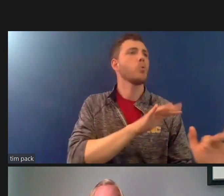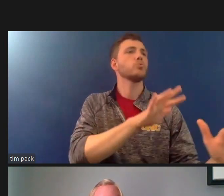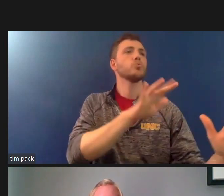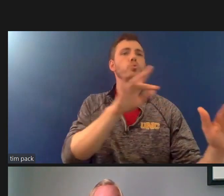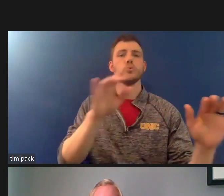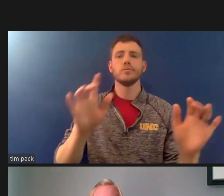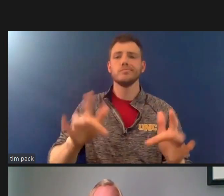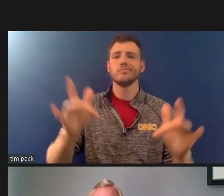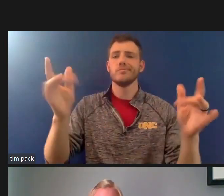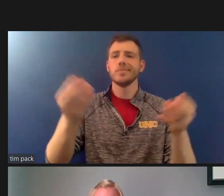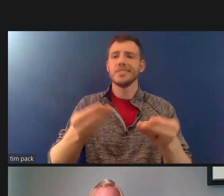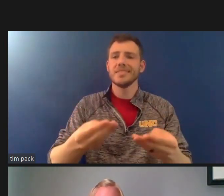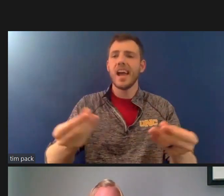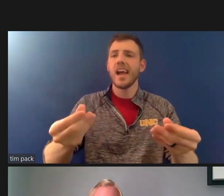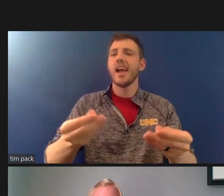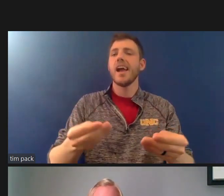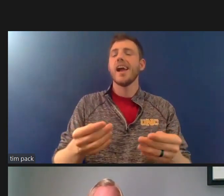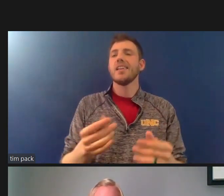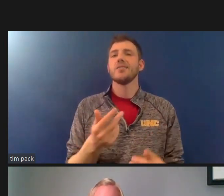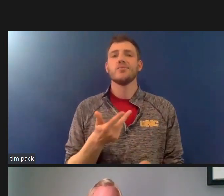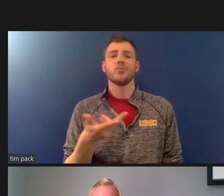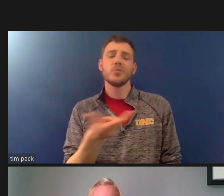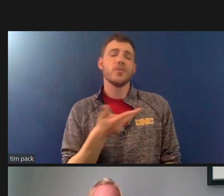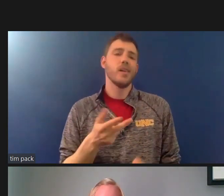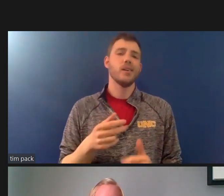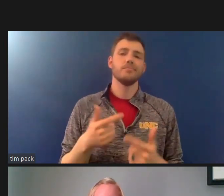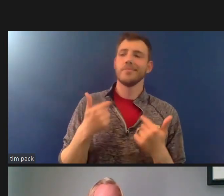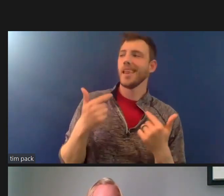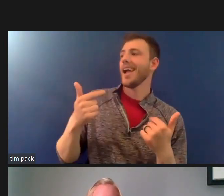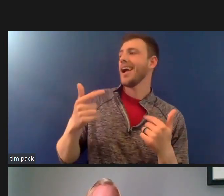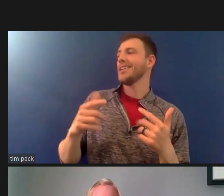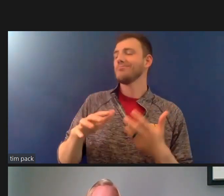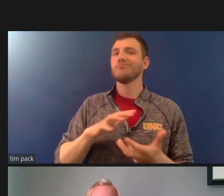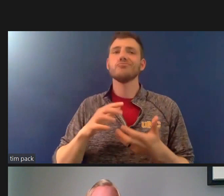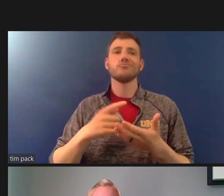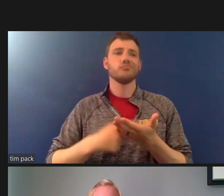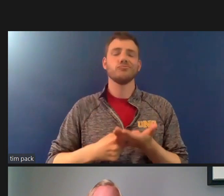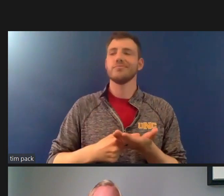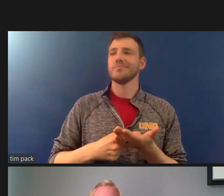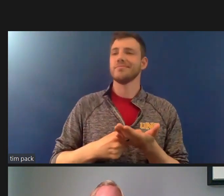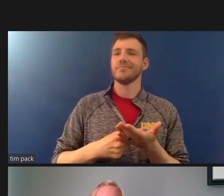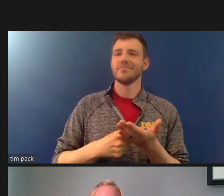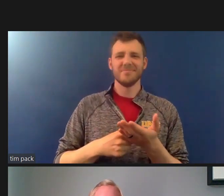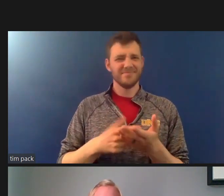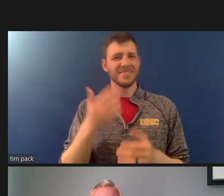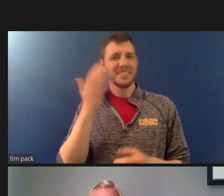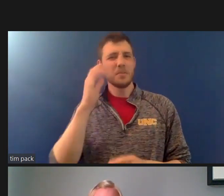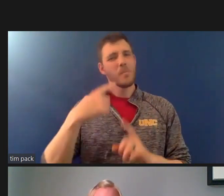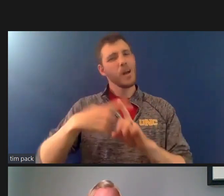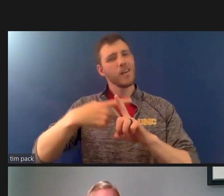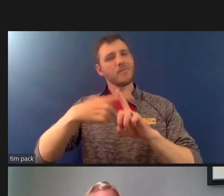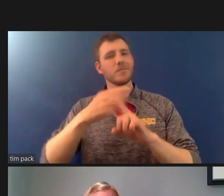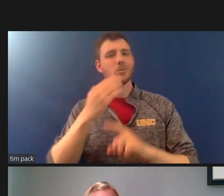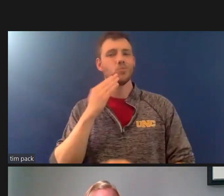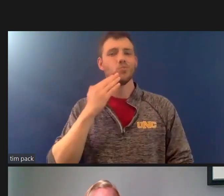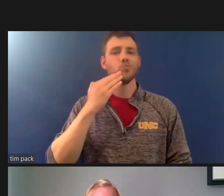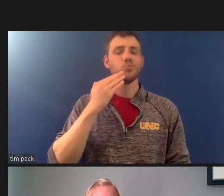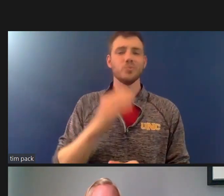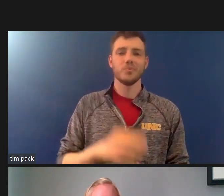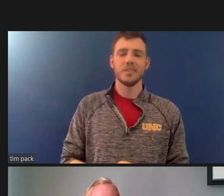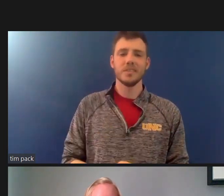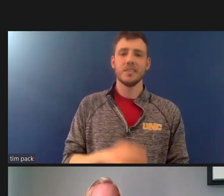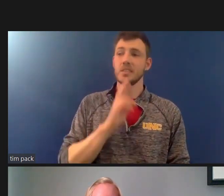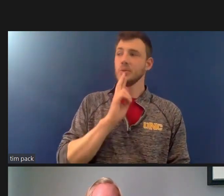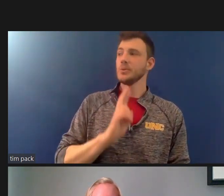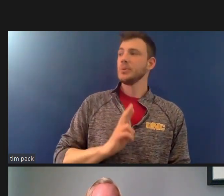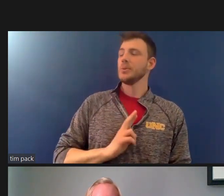excitedly, talking, not listening. The air was bright. Ralph, faced by the task of translating all this into an explanation, stood on